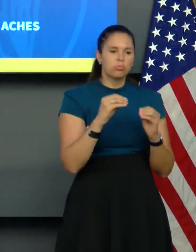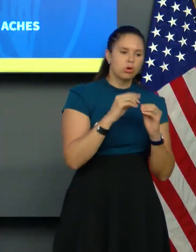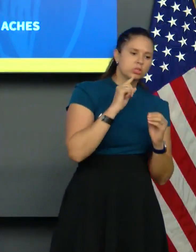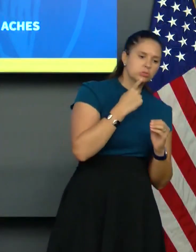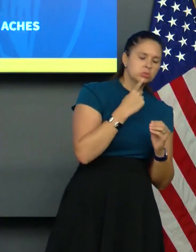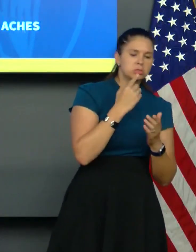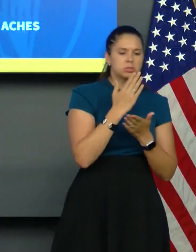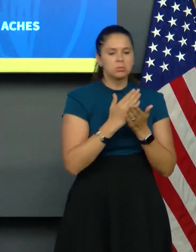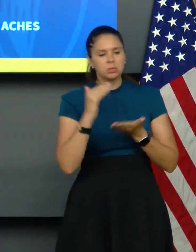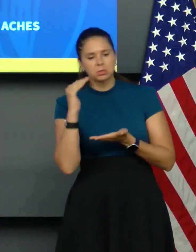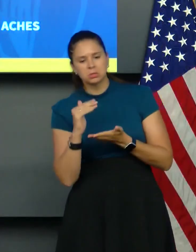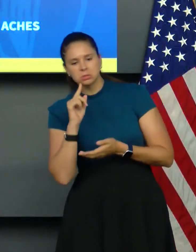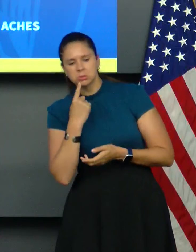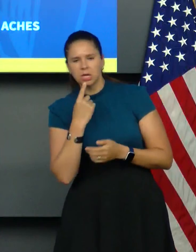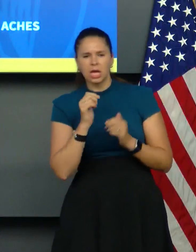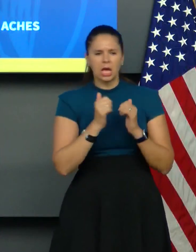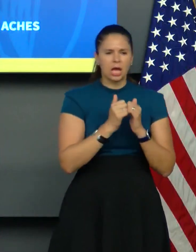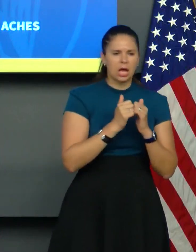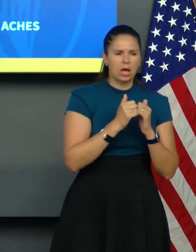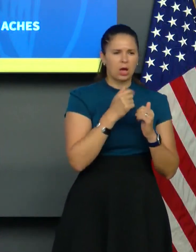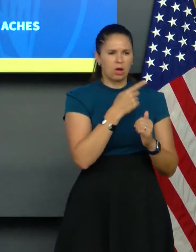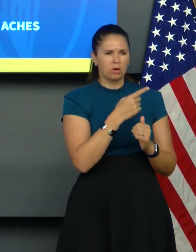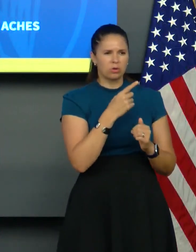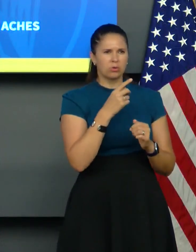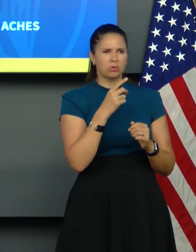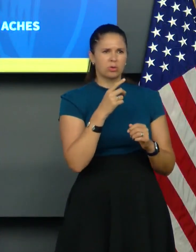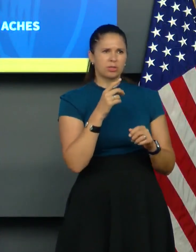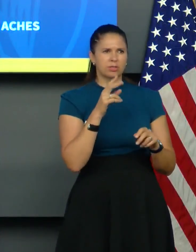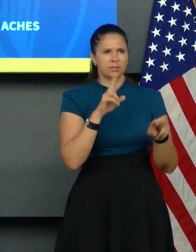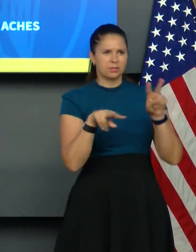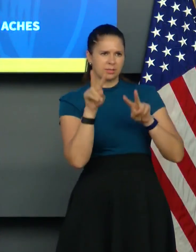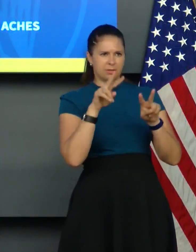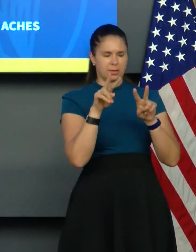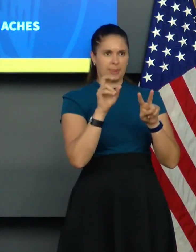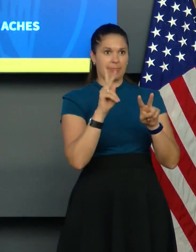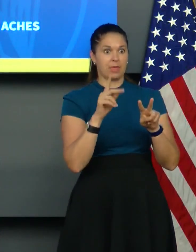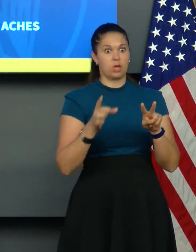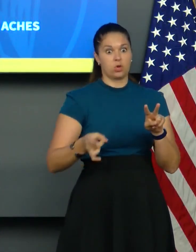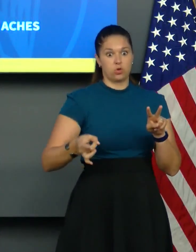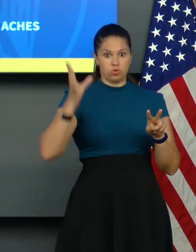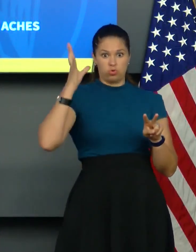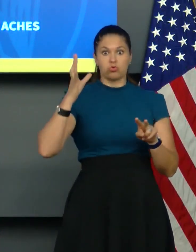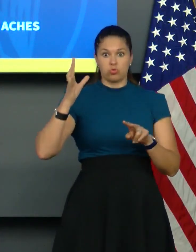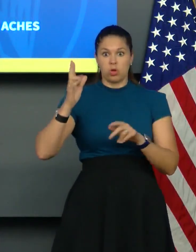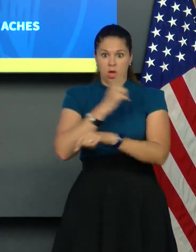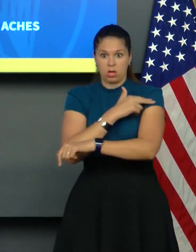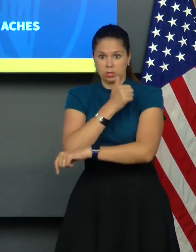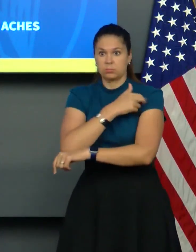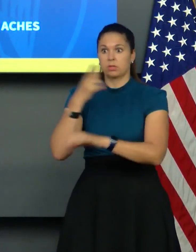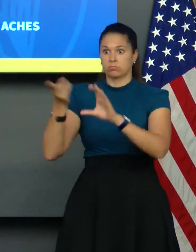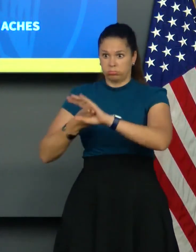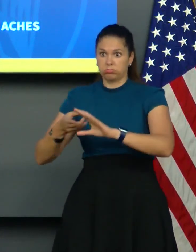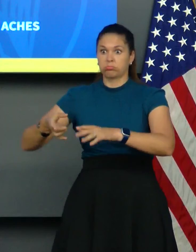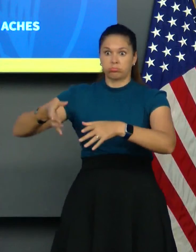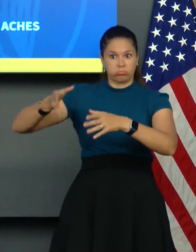you square the fact of what we're hearing here about hospitals nearing catastrophe, yet our